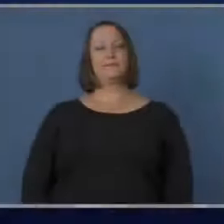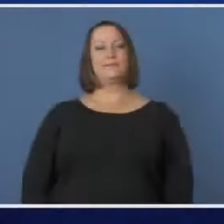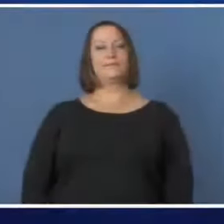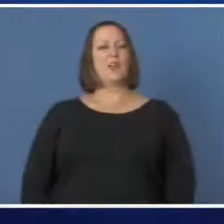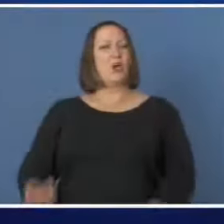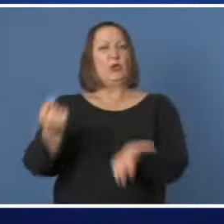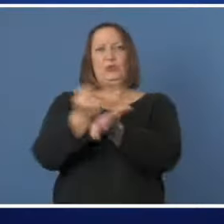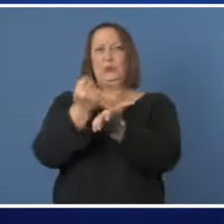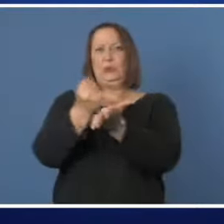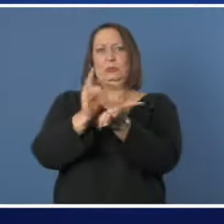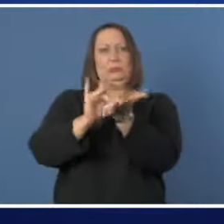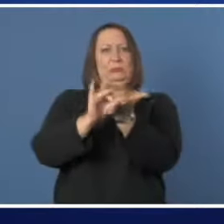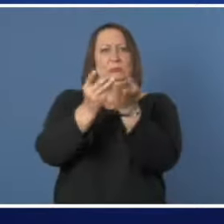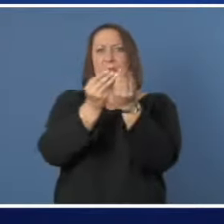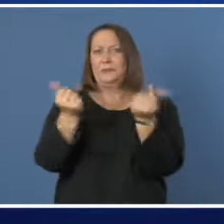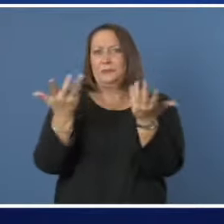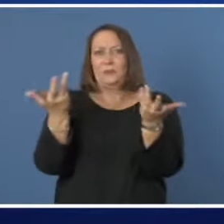Treatment